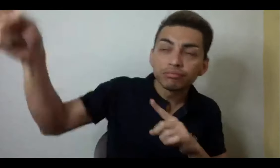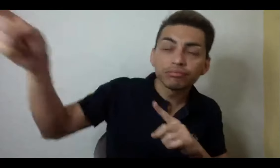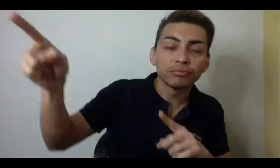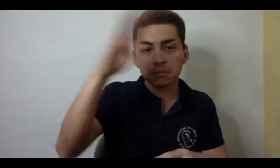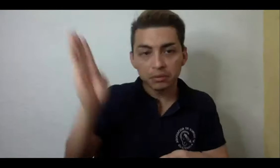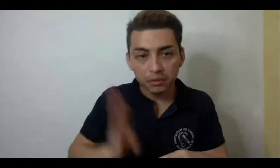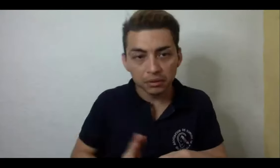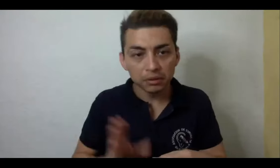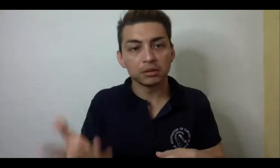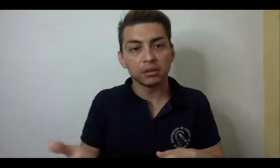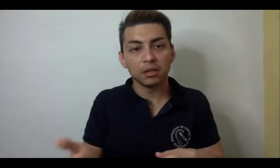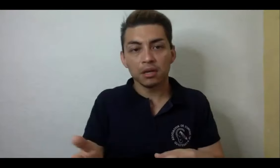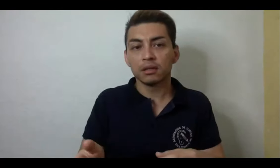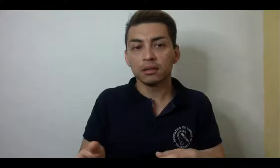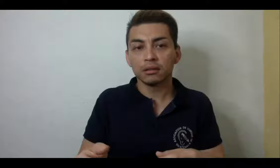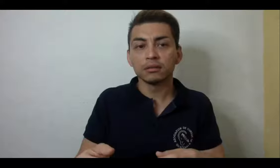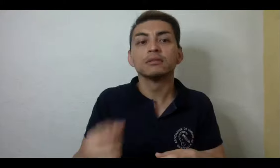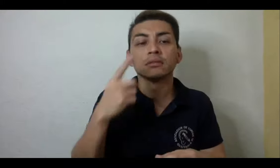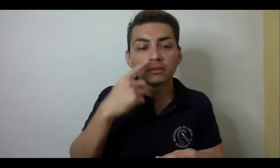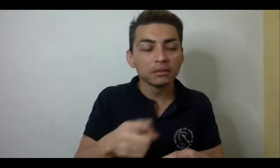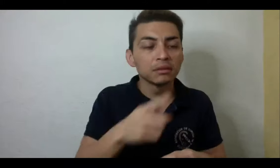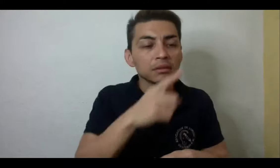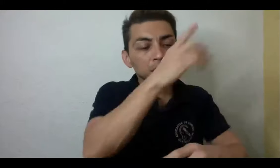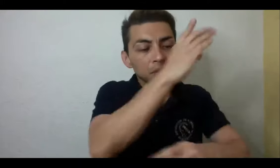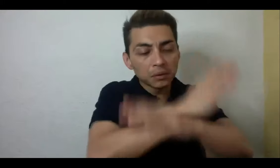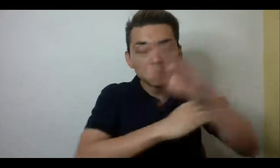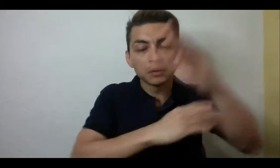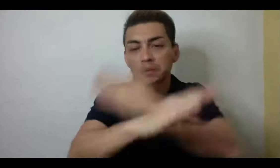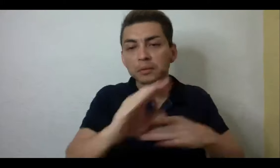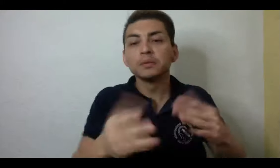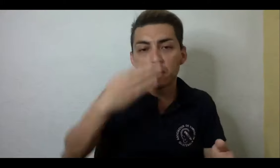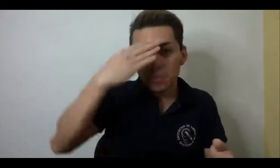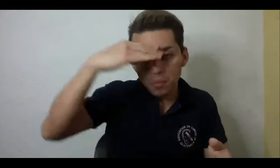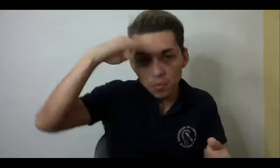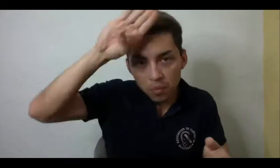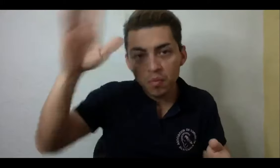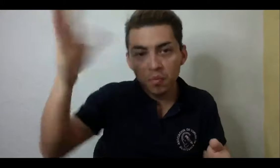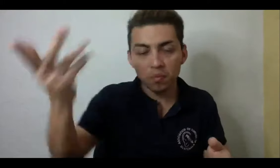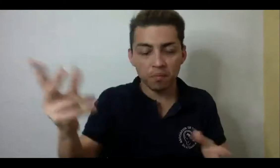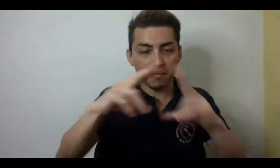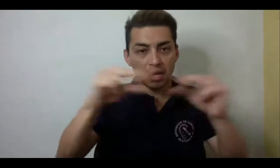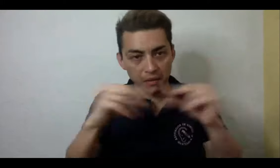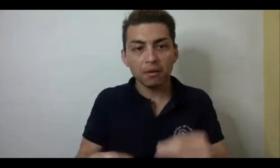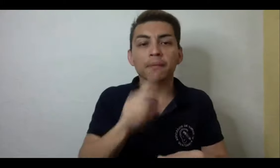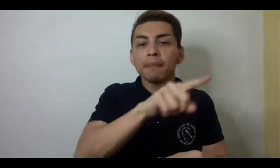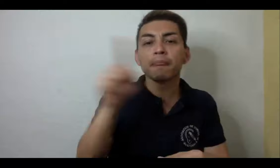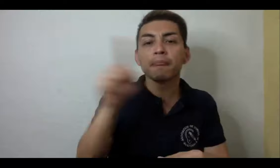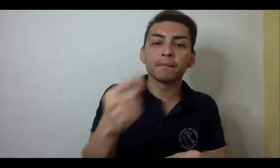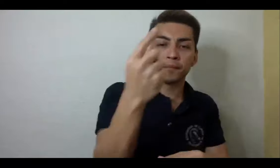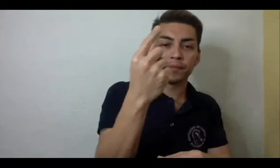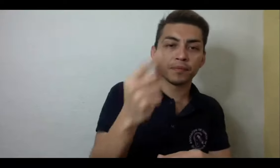Suriname, from issues of disability in Cuba and Nicaragua, issues of gender in Peru and